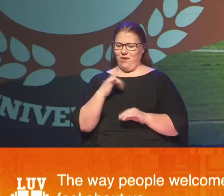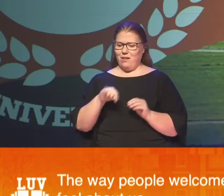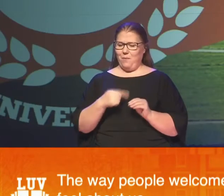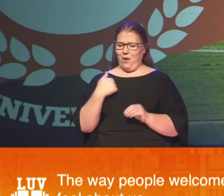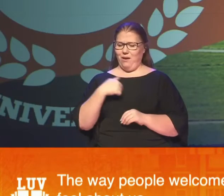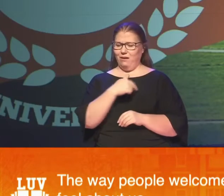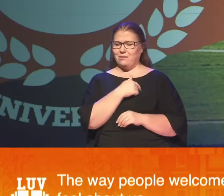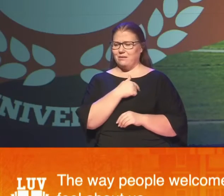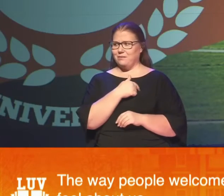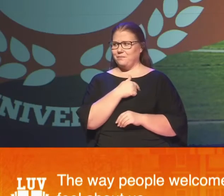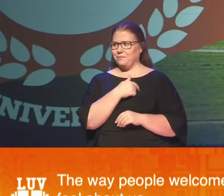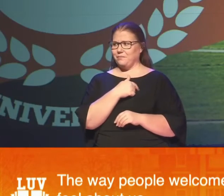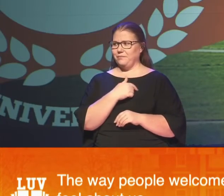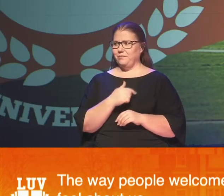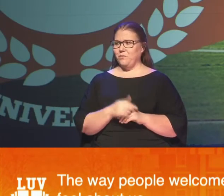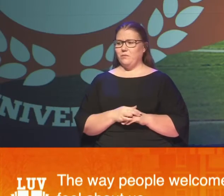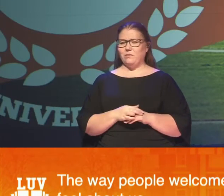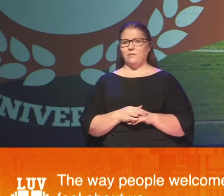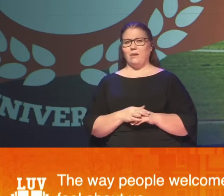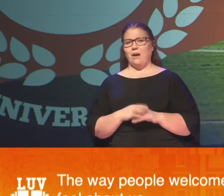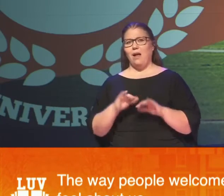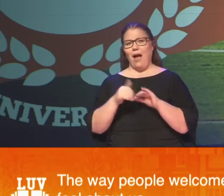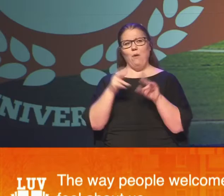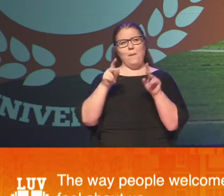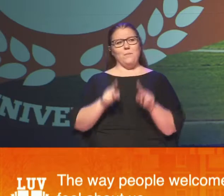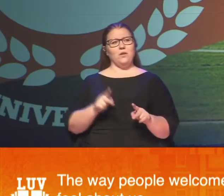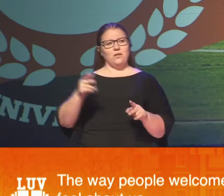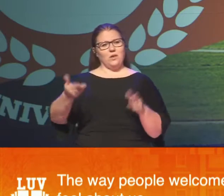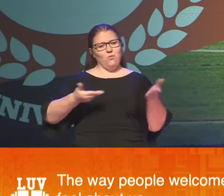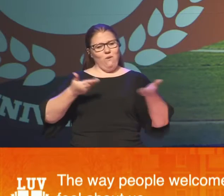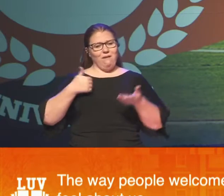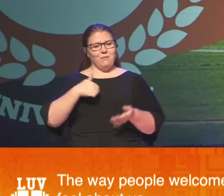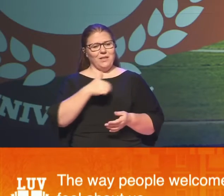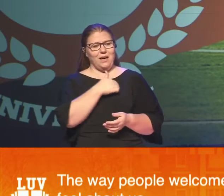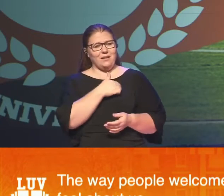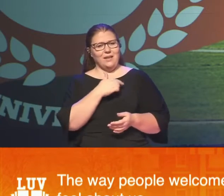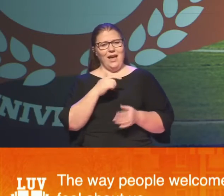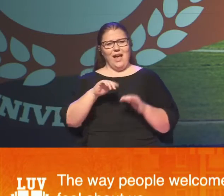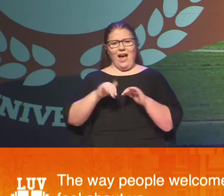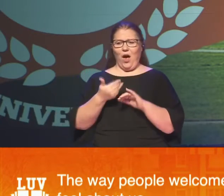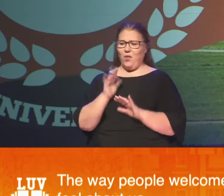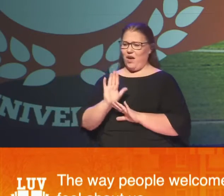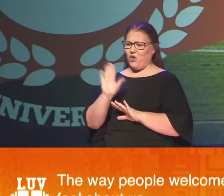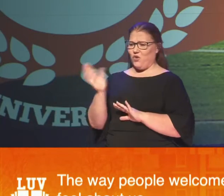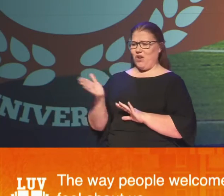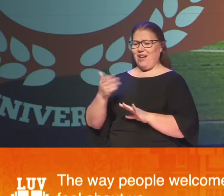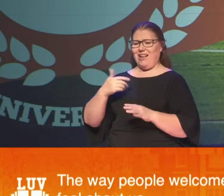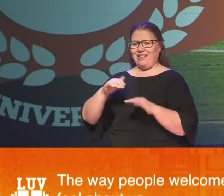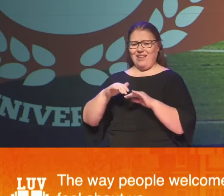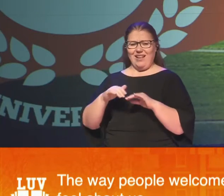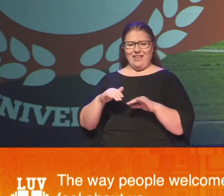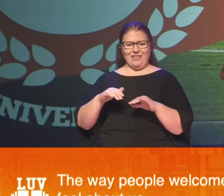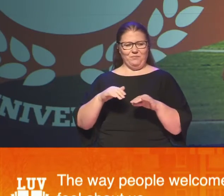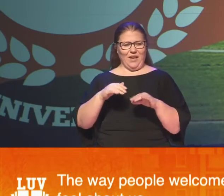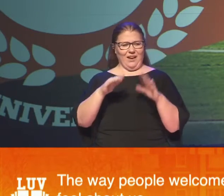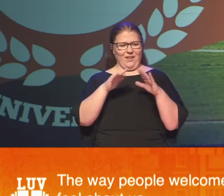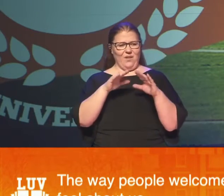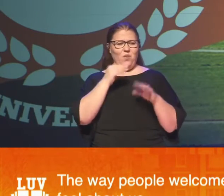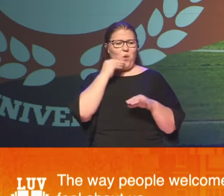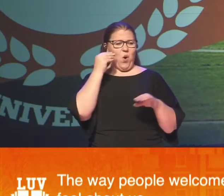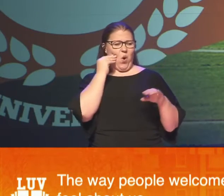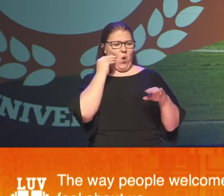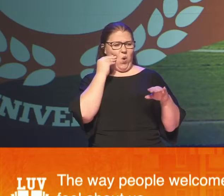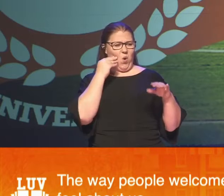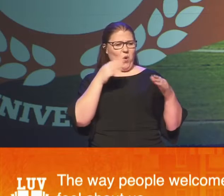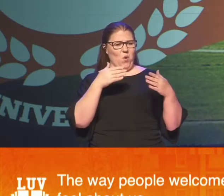us. Right? The way a person welcomes us, the way a person greets us, the way a person opens their home, opens their heart, opens their life to us, it